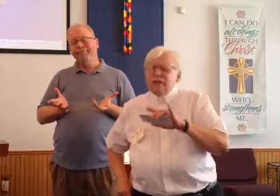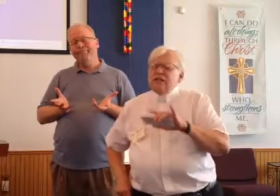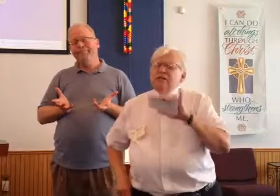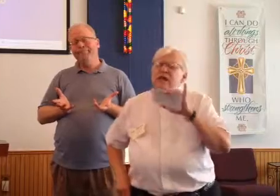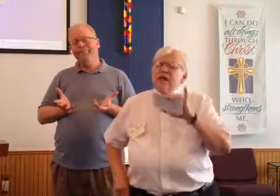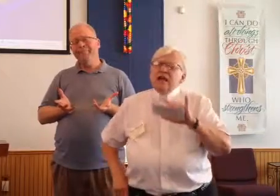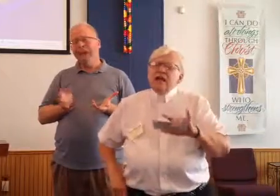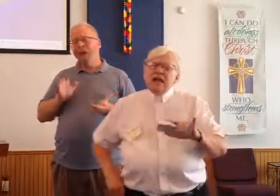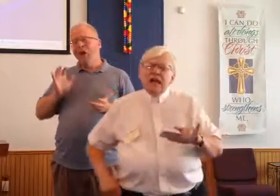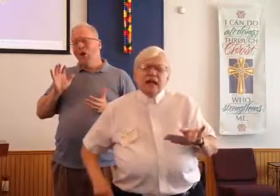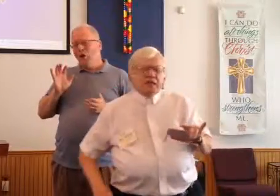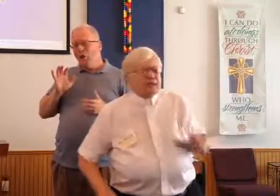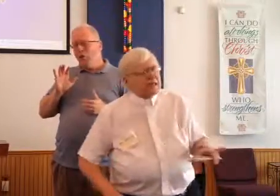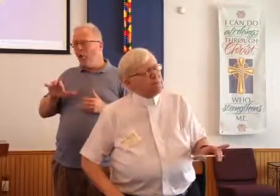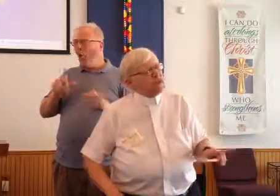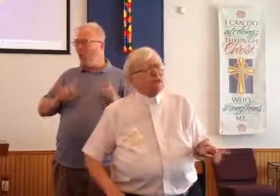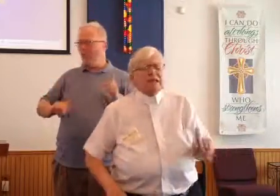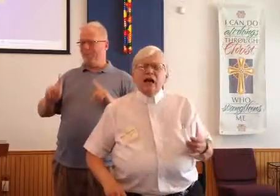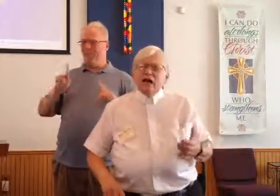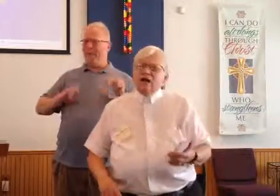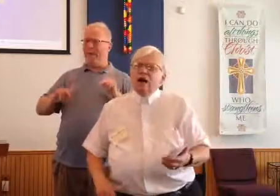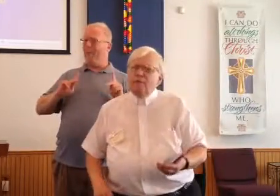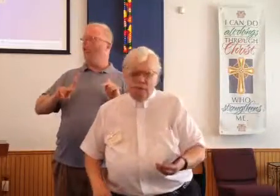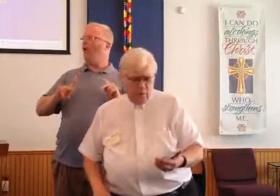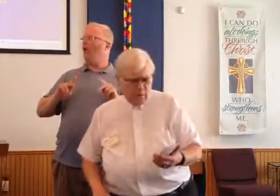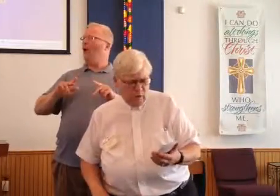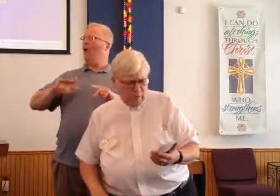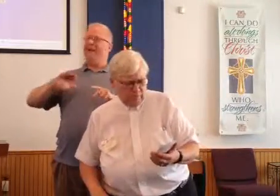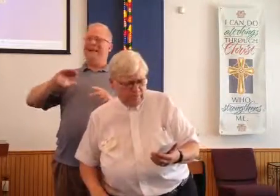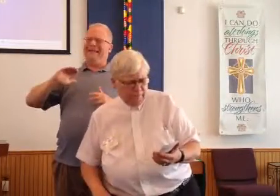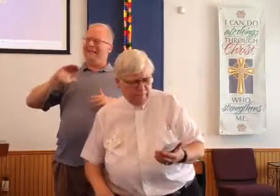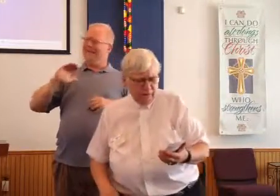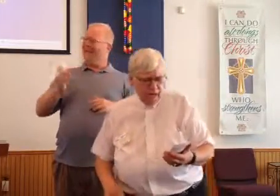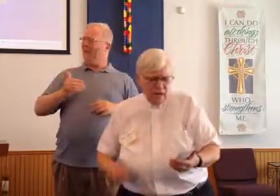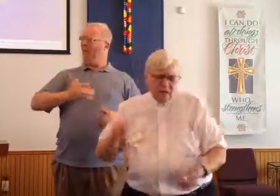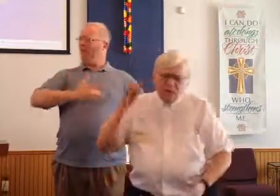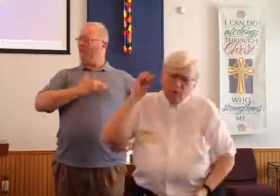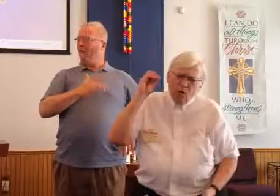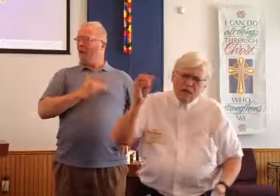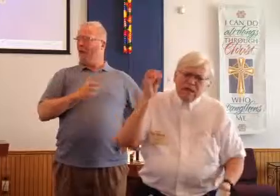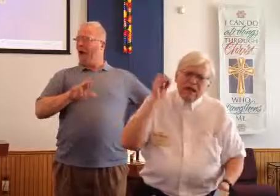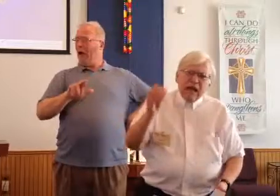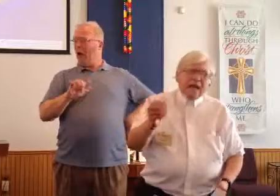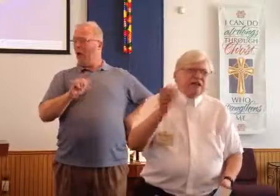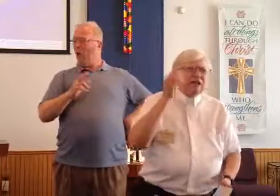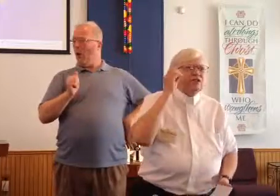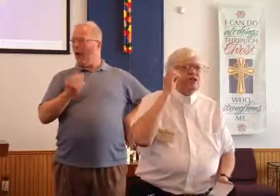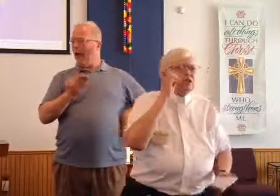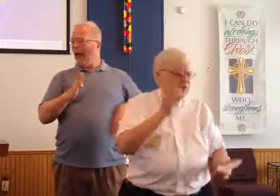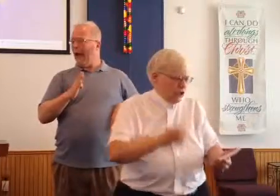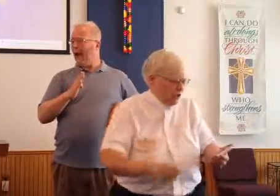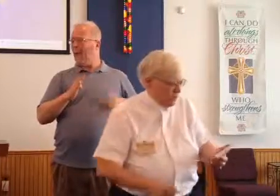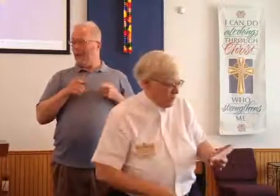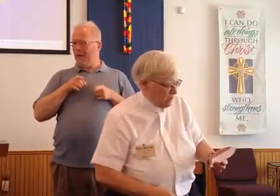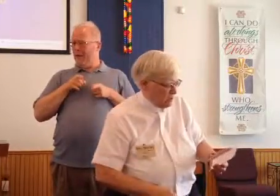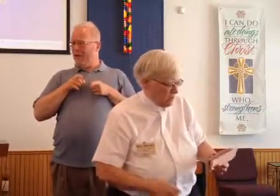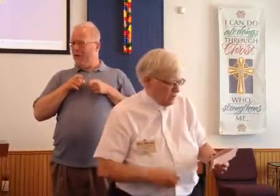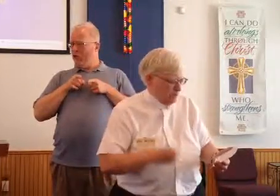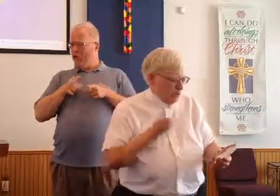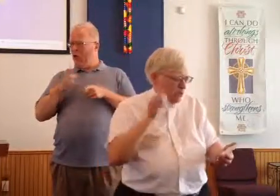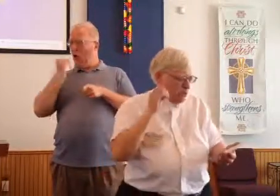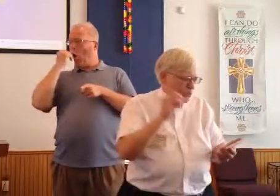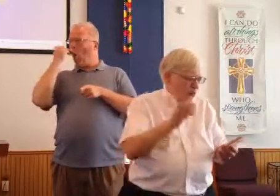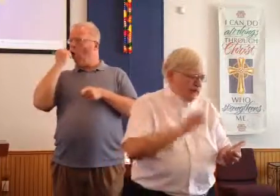Those sources seem exceptionally uncomfortable that one of the ancestors of